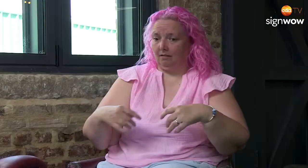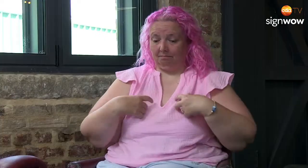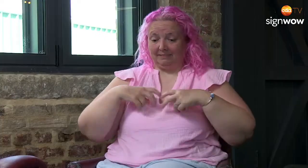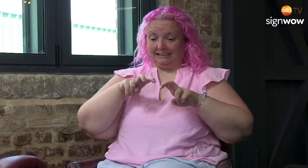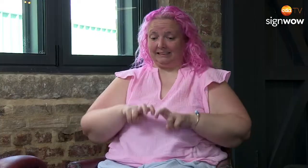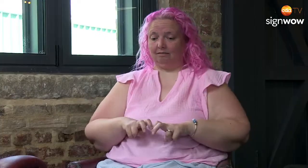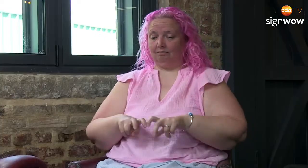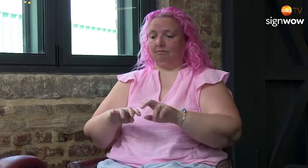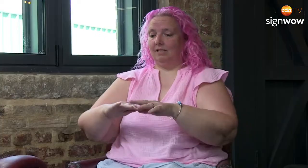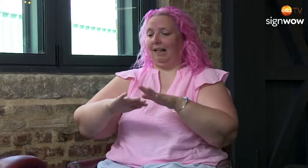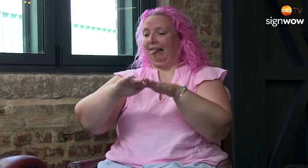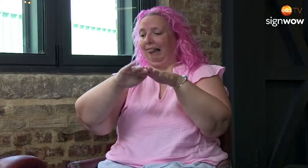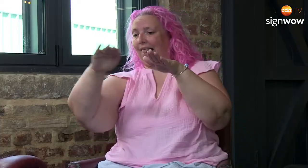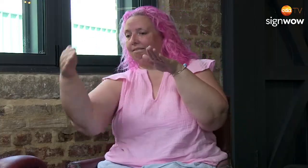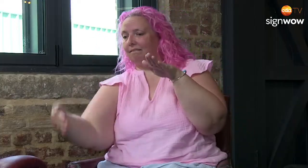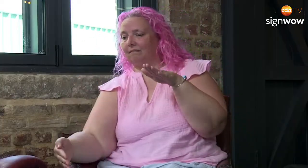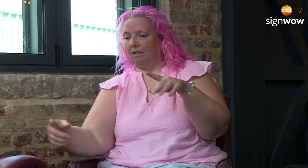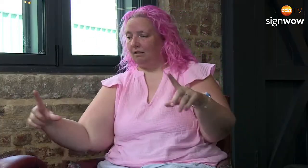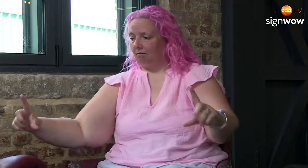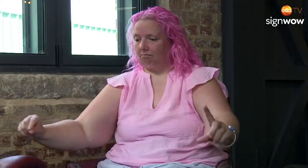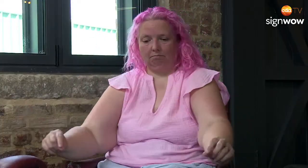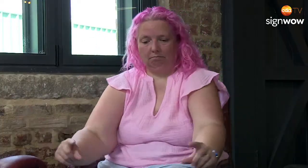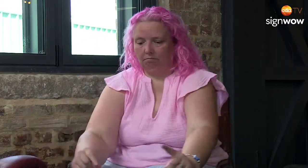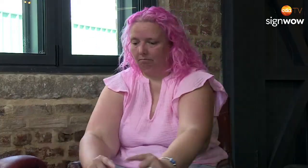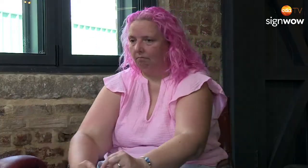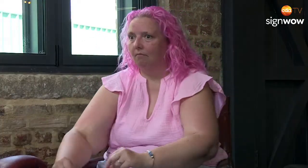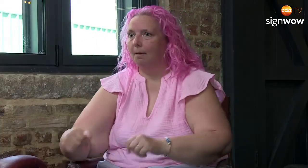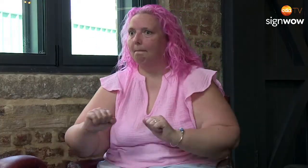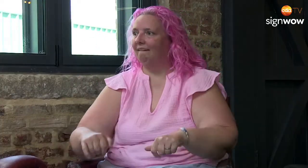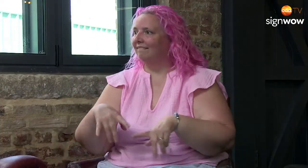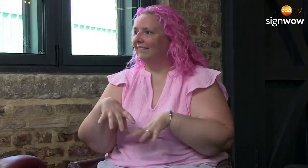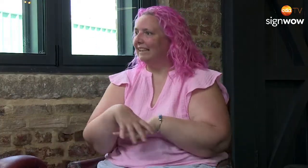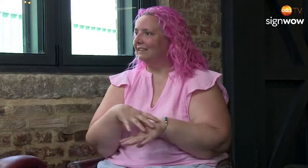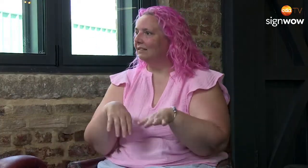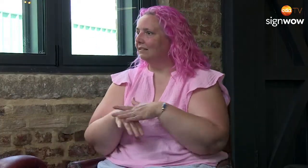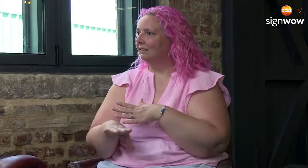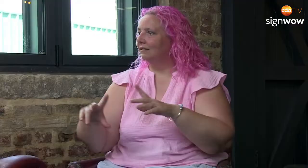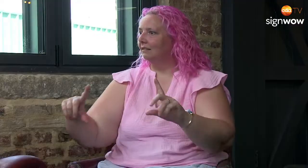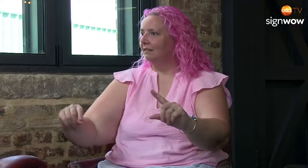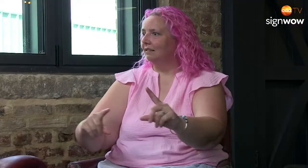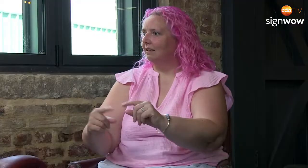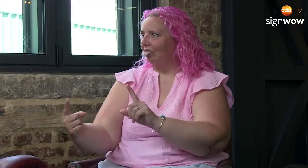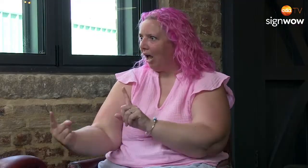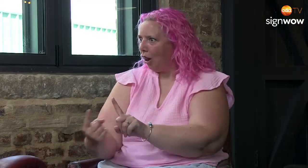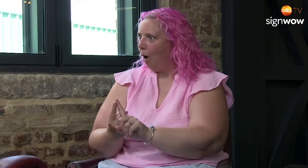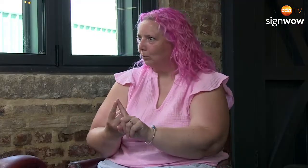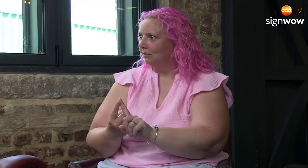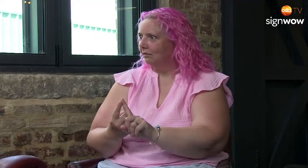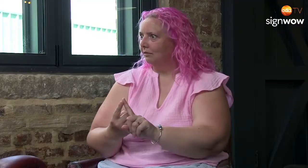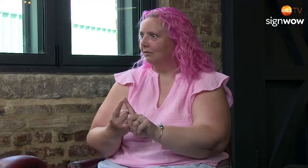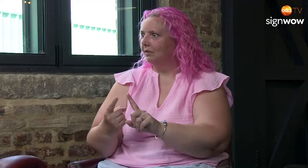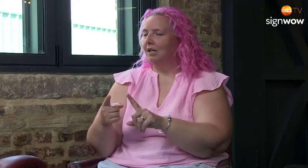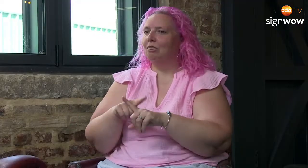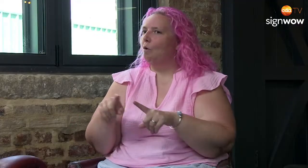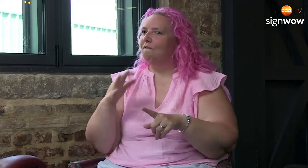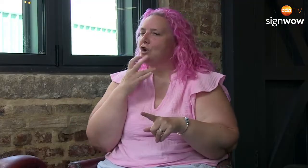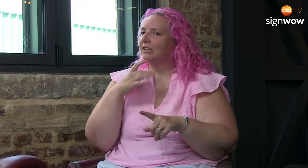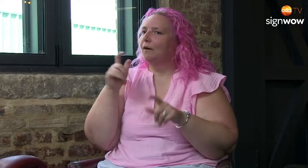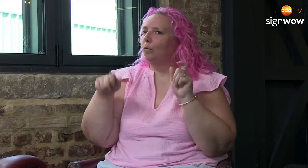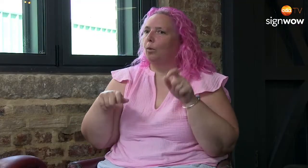over the place. And I was sitting there on this cliff edge, and two little puffins were just bouncing around my feet. They were so close.